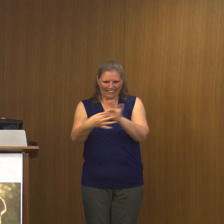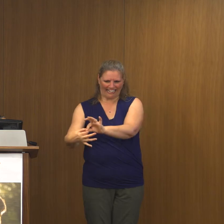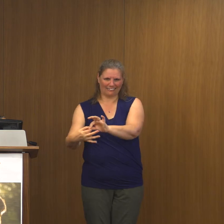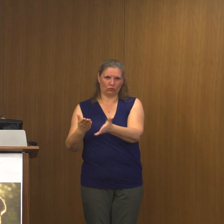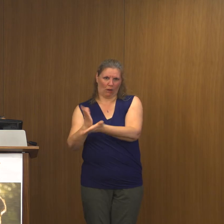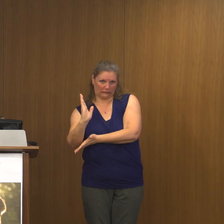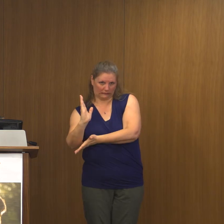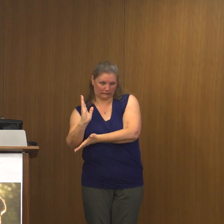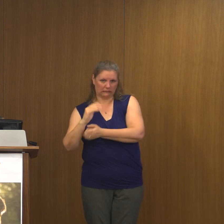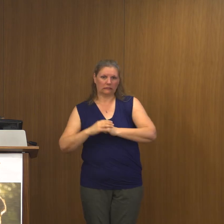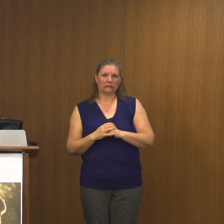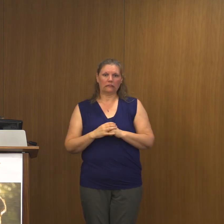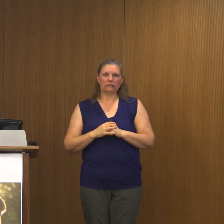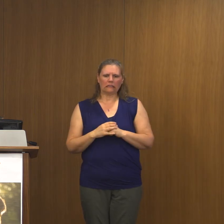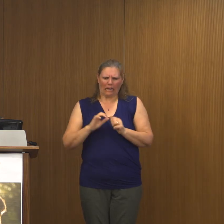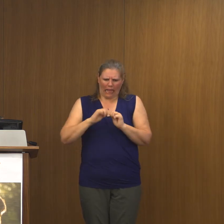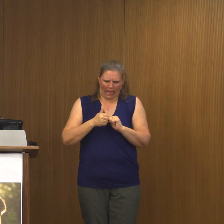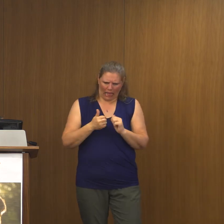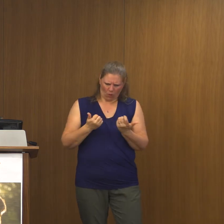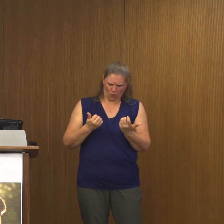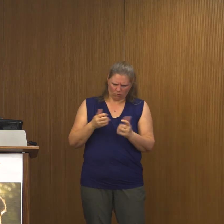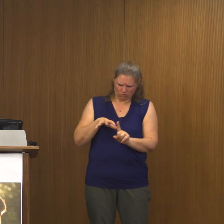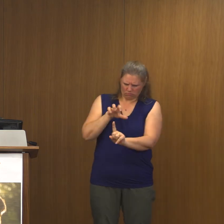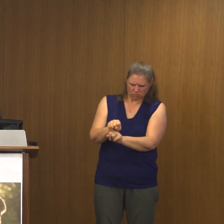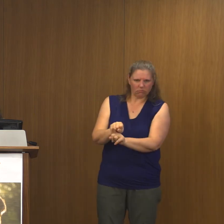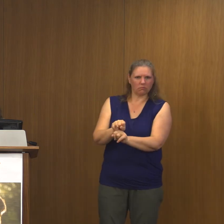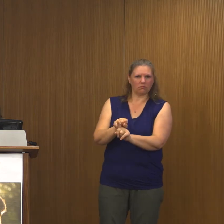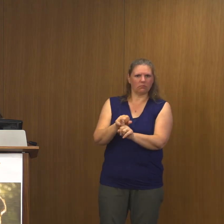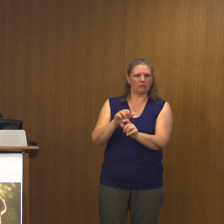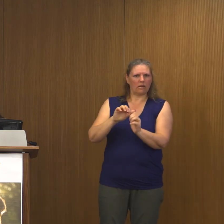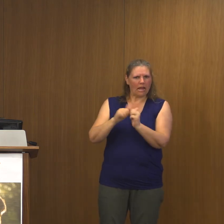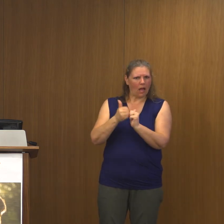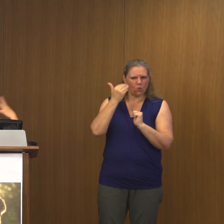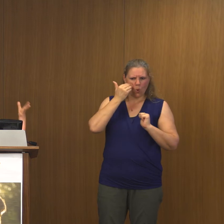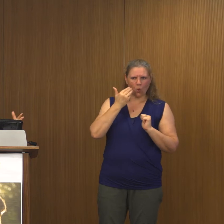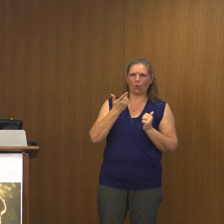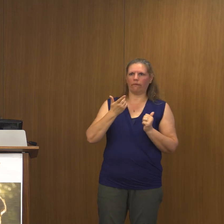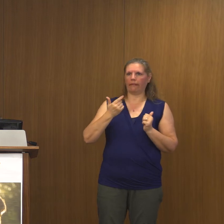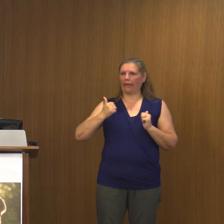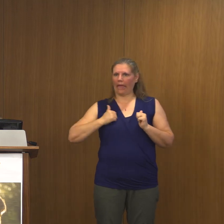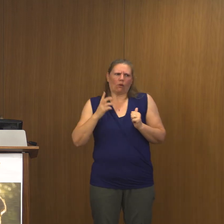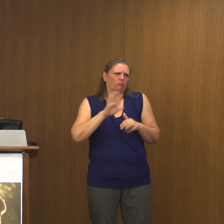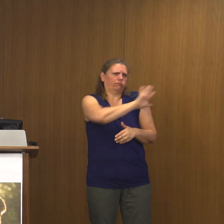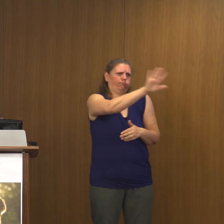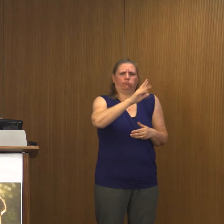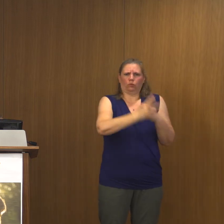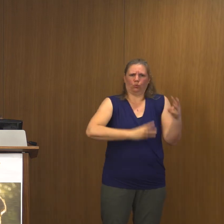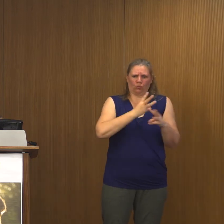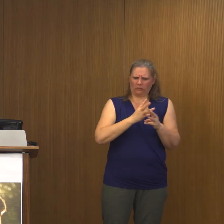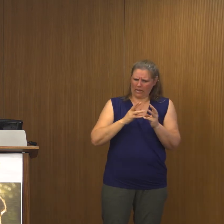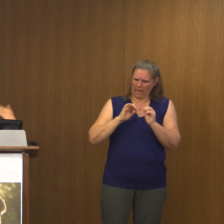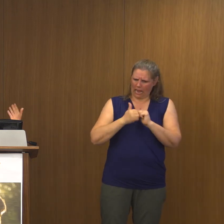are the indicators? So how can we measure? How can we know that any children in Canada or in any other country is having their